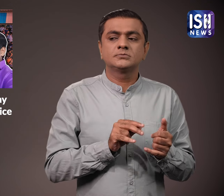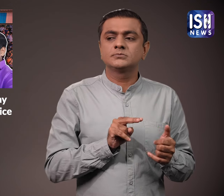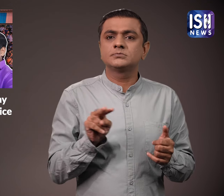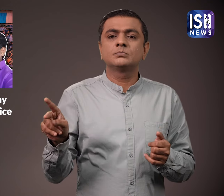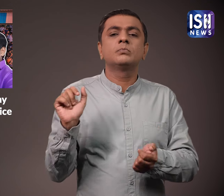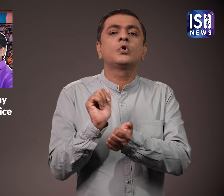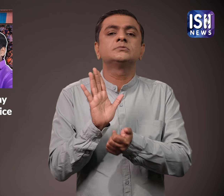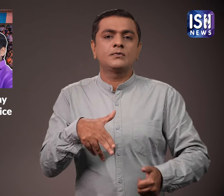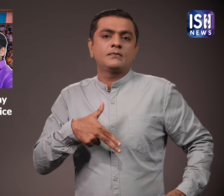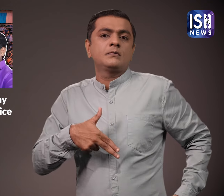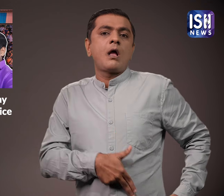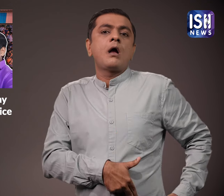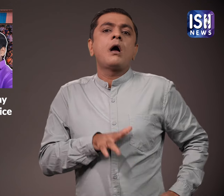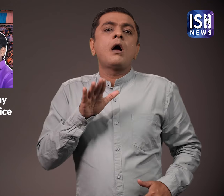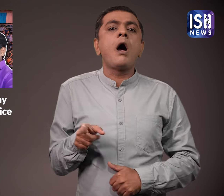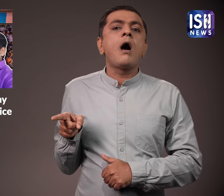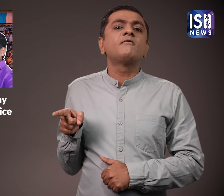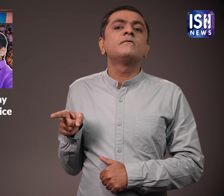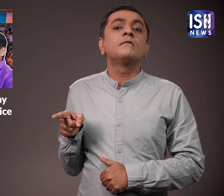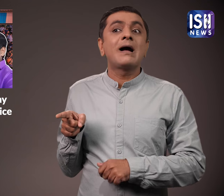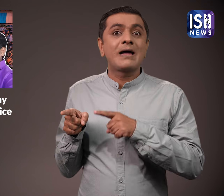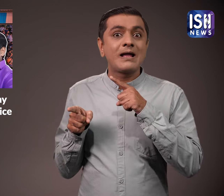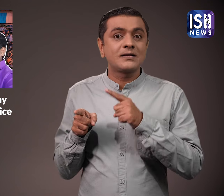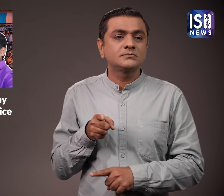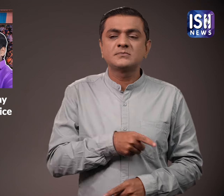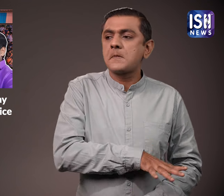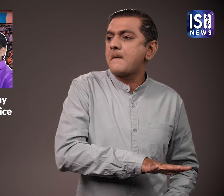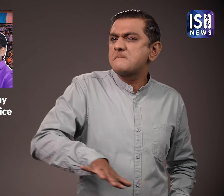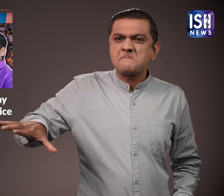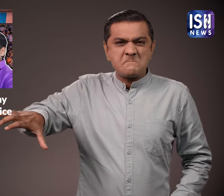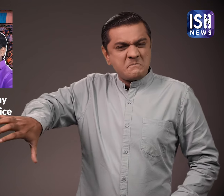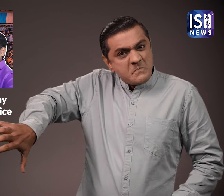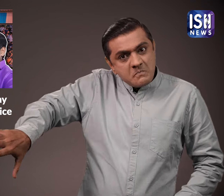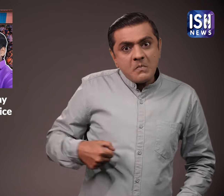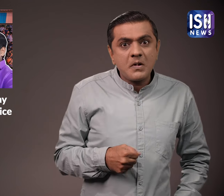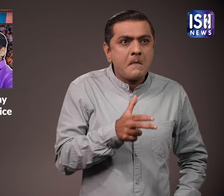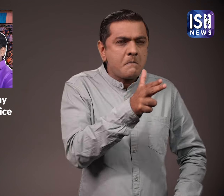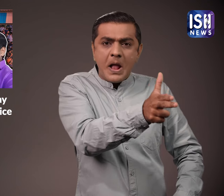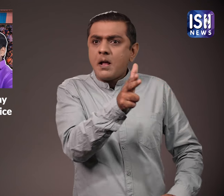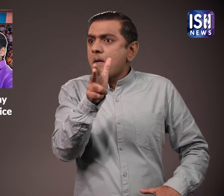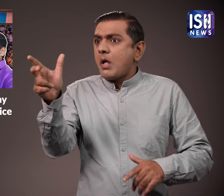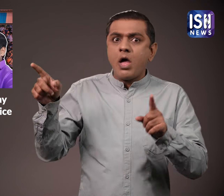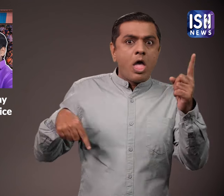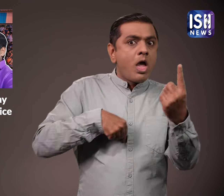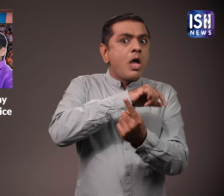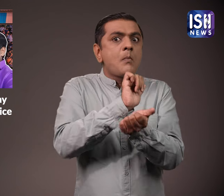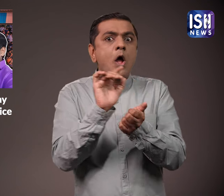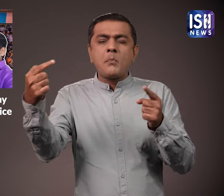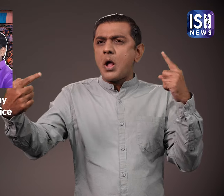When Akshay snatched a service pistol from a police personnel and fired at the